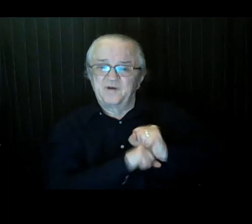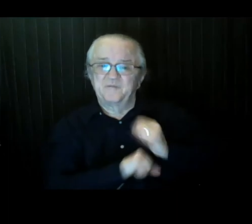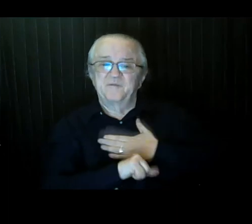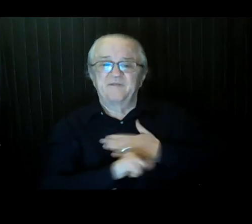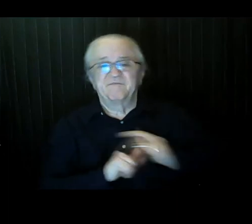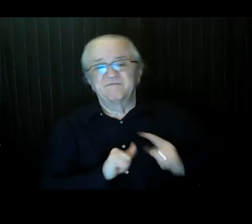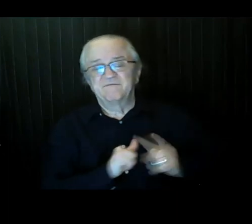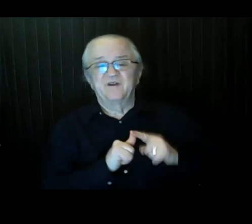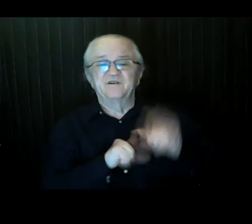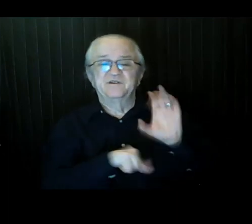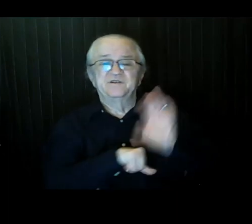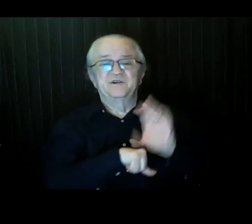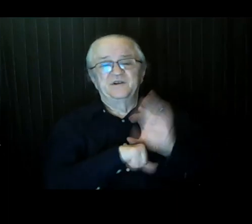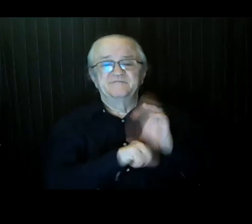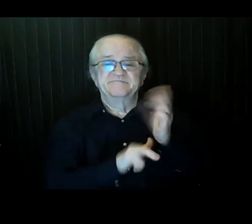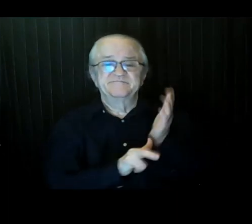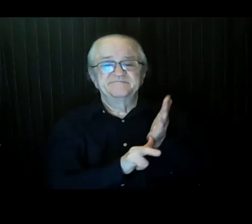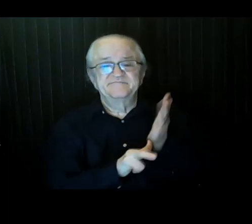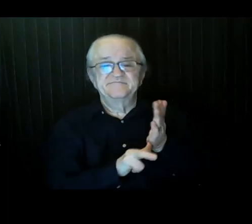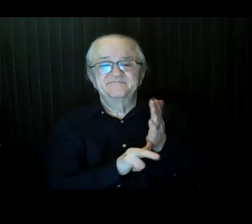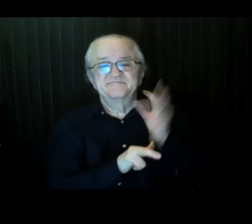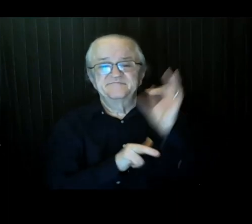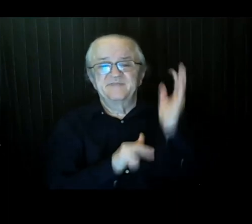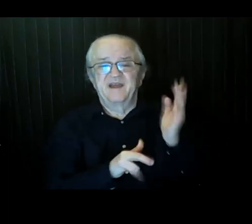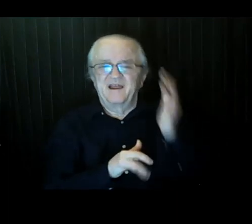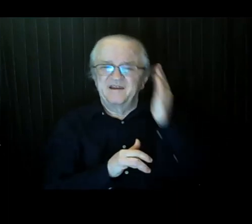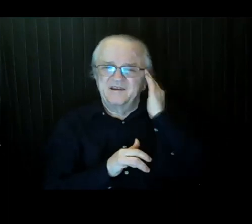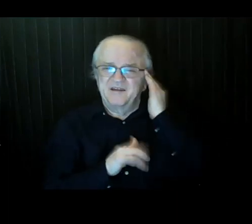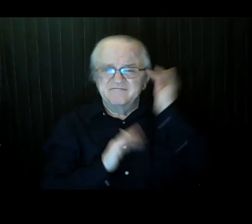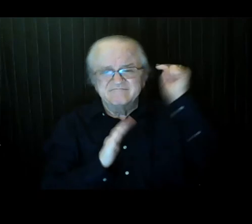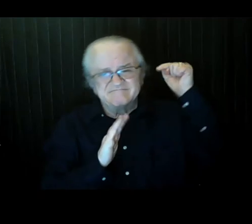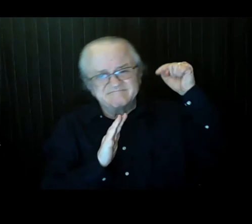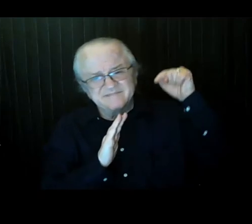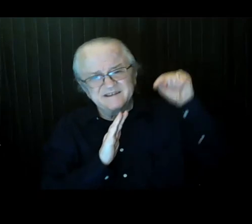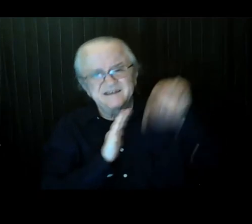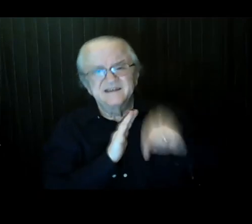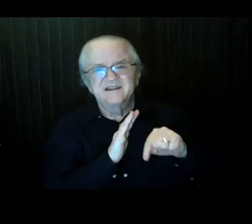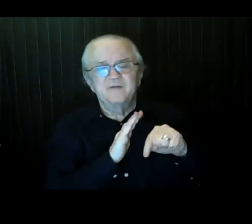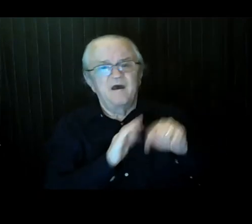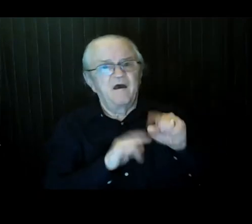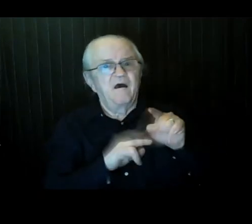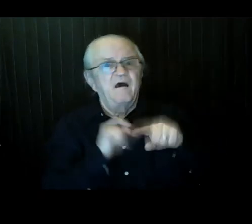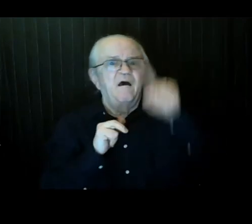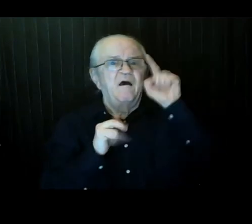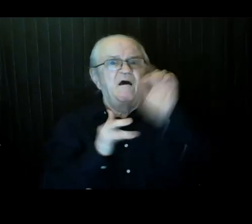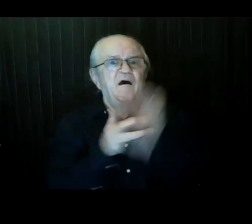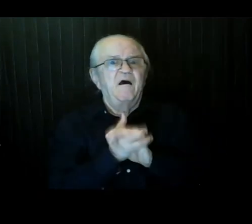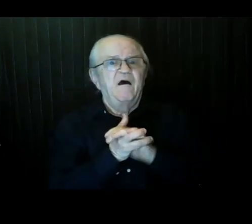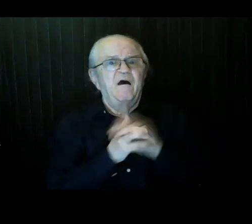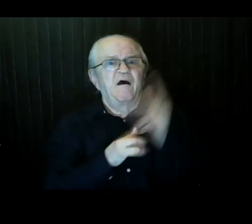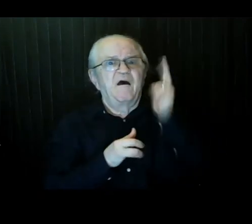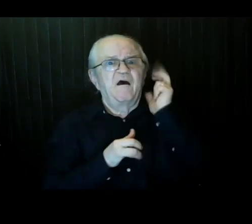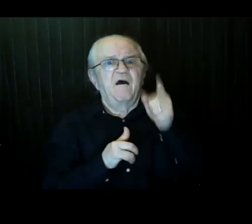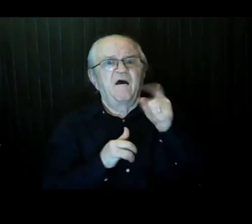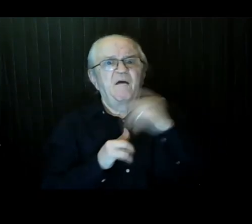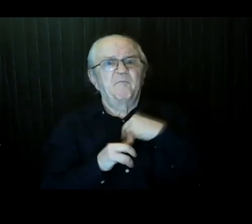minister. I sat with her many times up in the chancel. I knew her whole life story. I couldn't believe I was sitting here listening to this guy about to read a